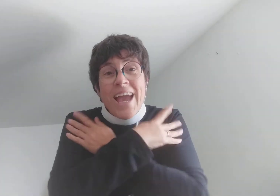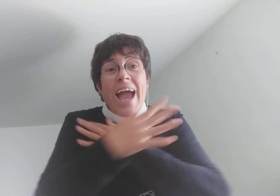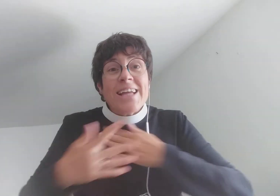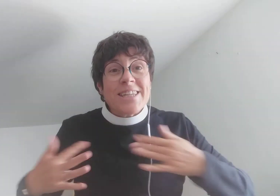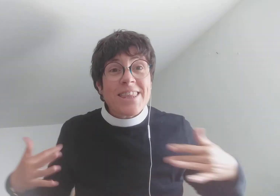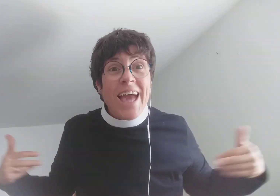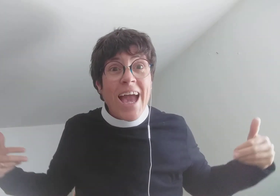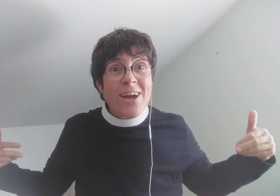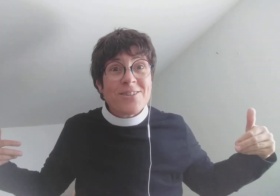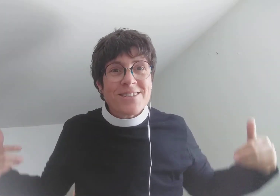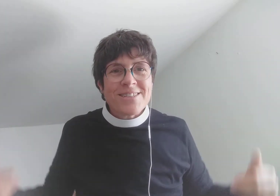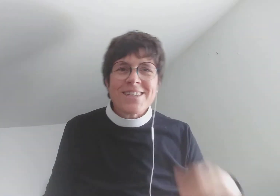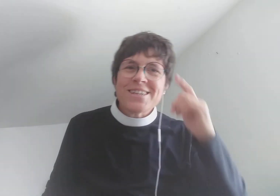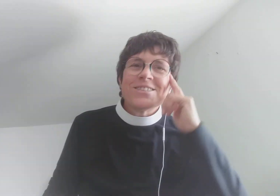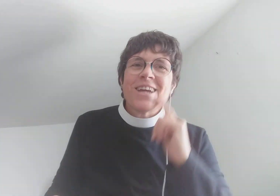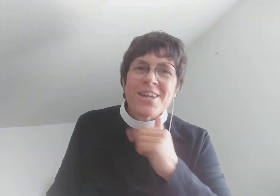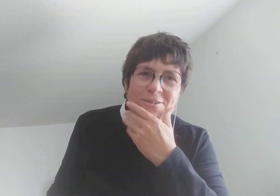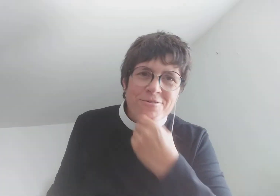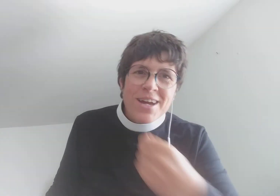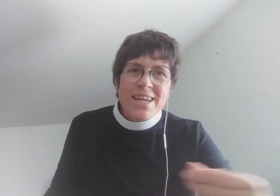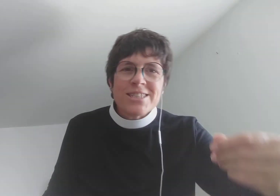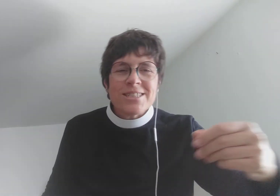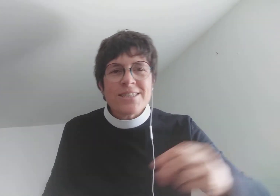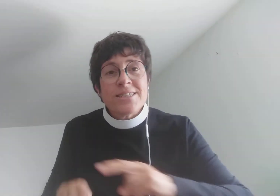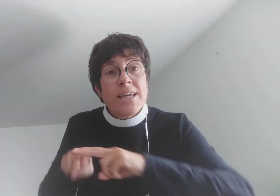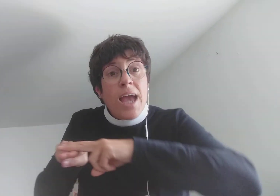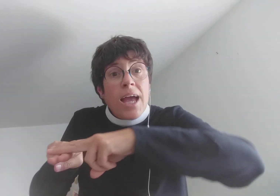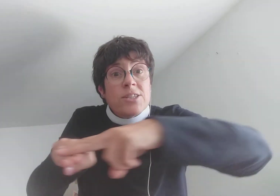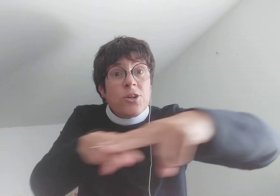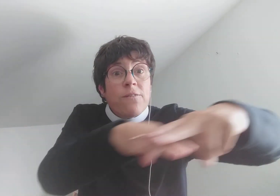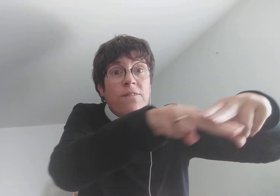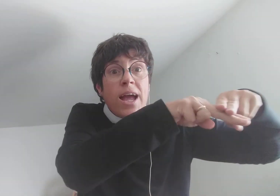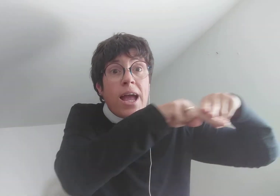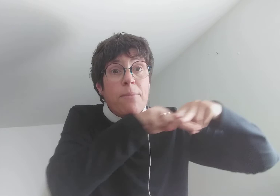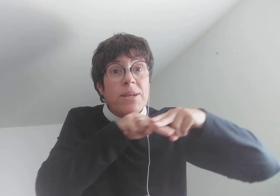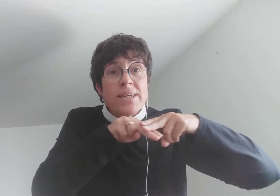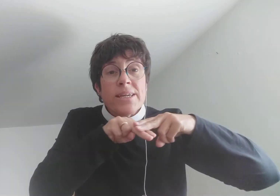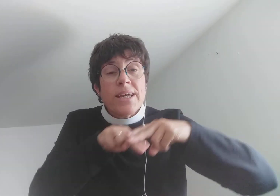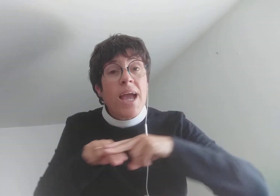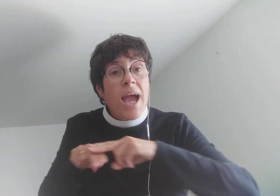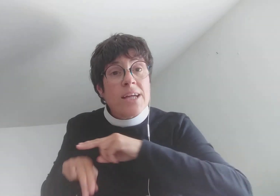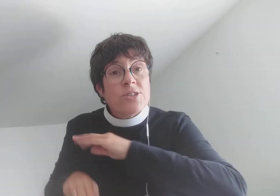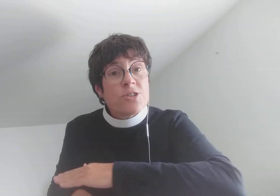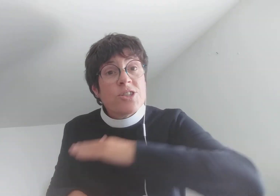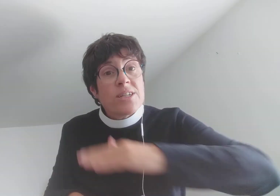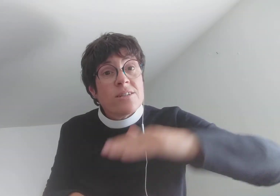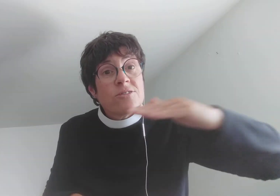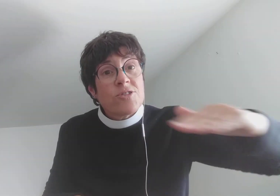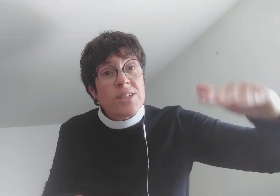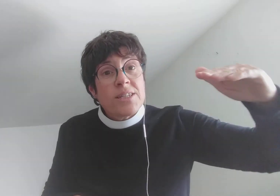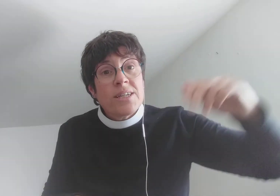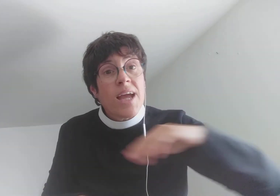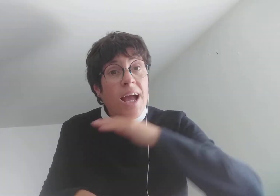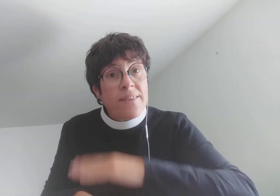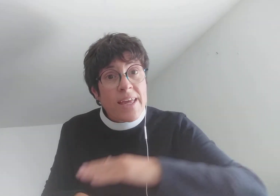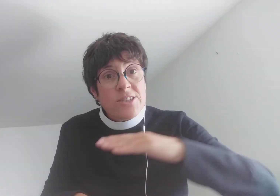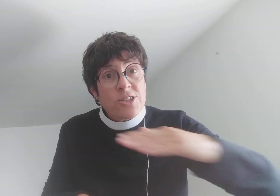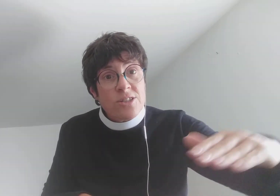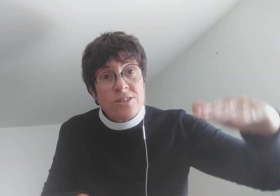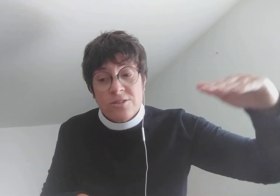and a thousand generations, and your family and your children and their